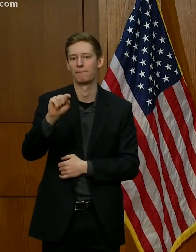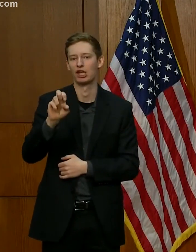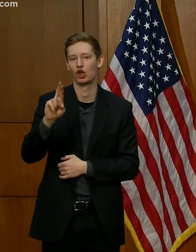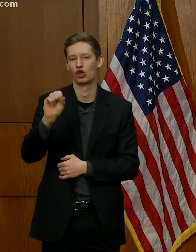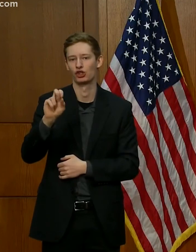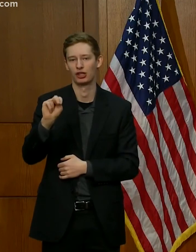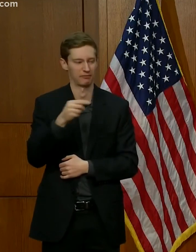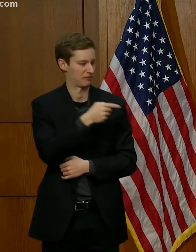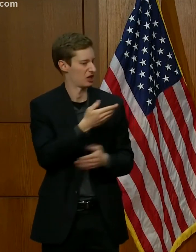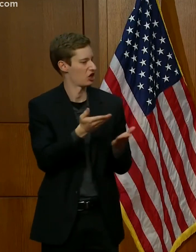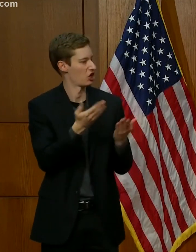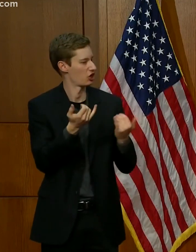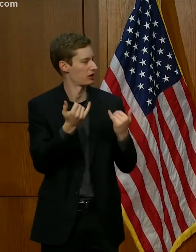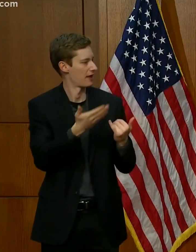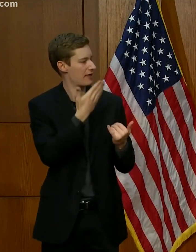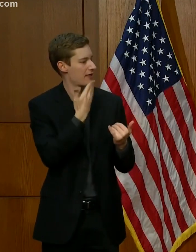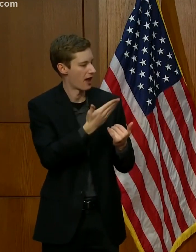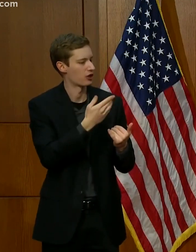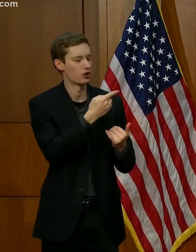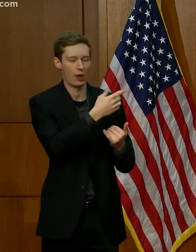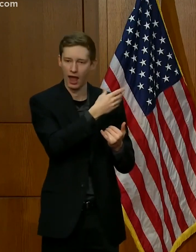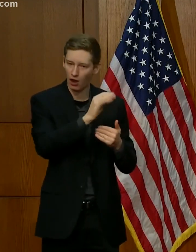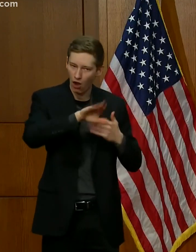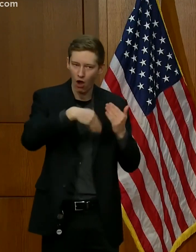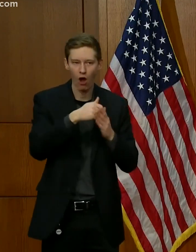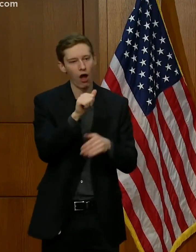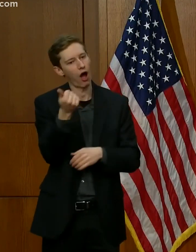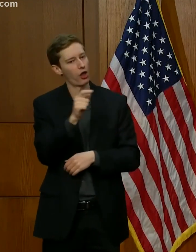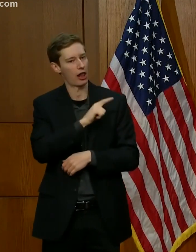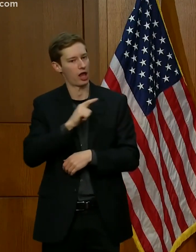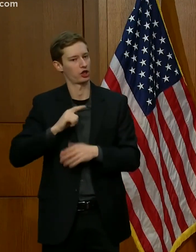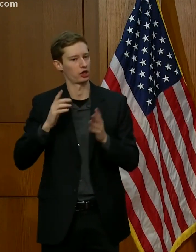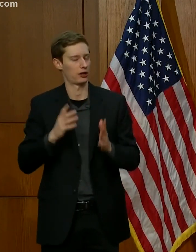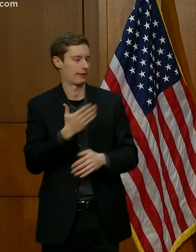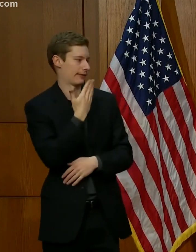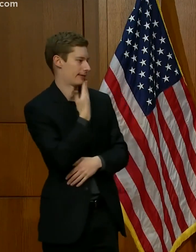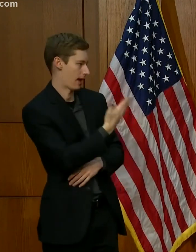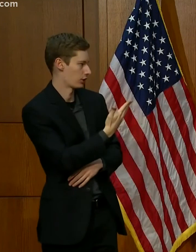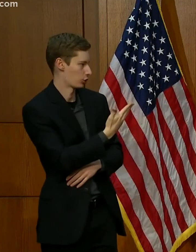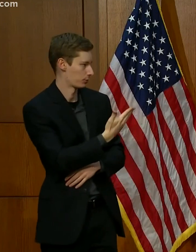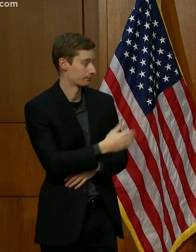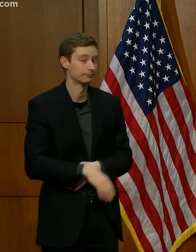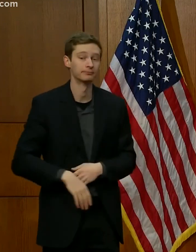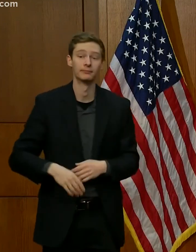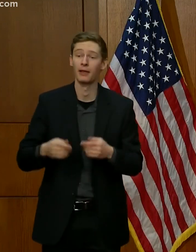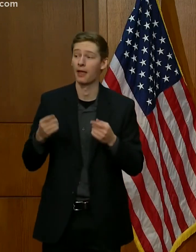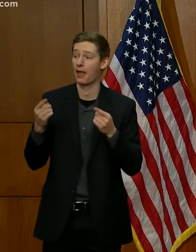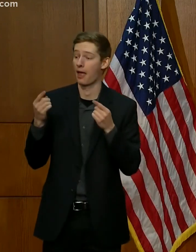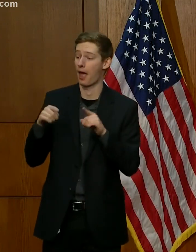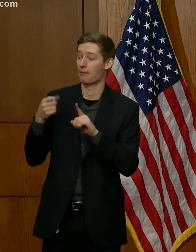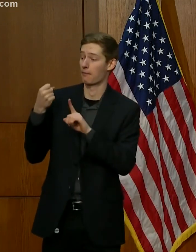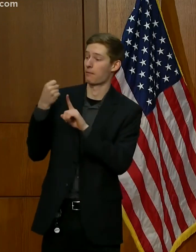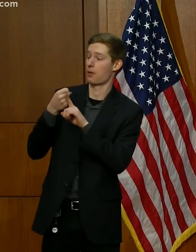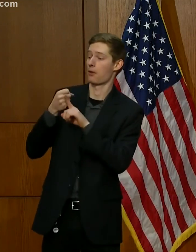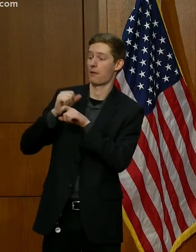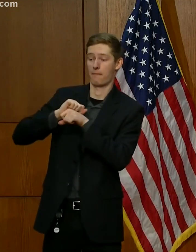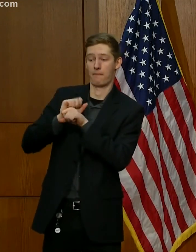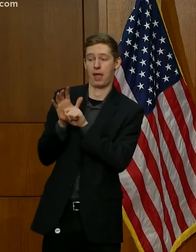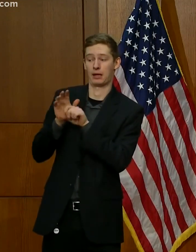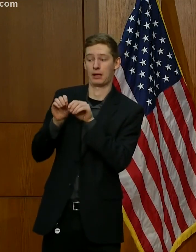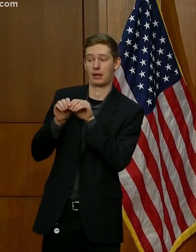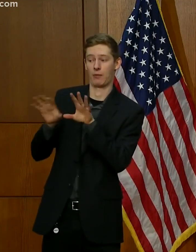all of the other legislators as well. It is a top priority for everyone. When the pandemic started, believe it or not,